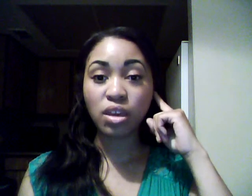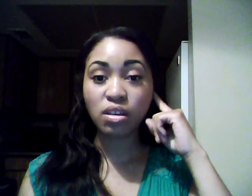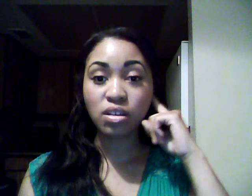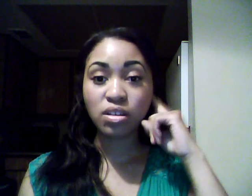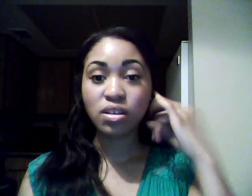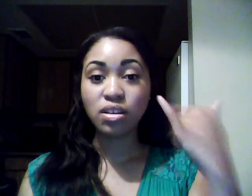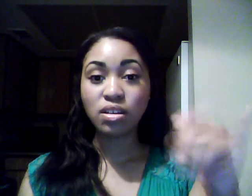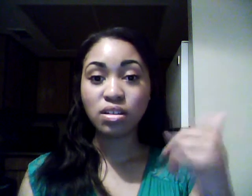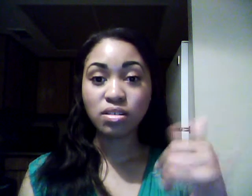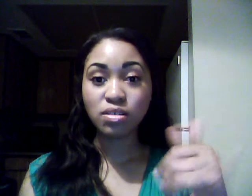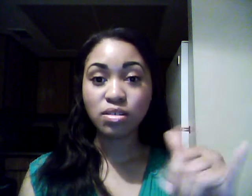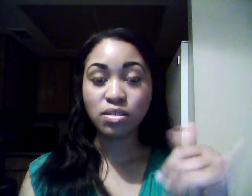be,